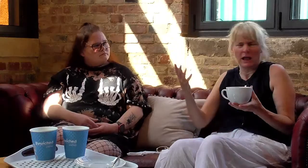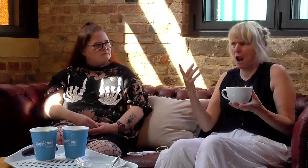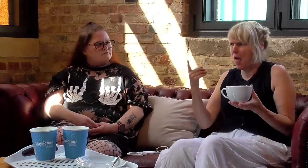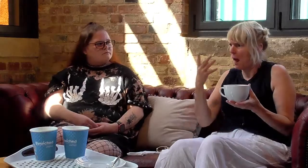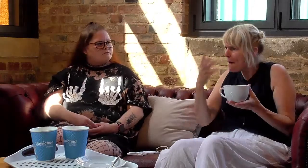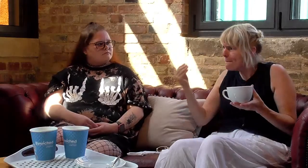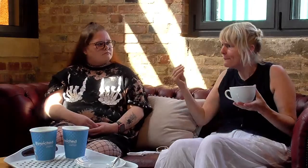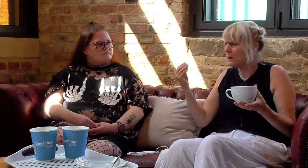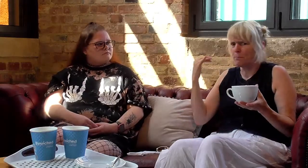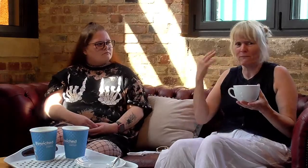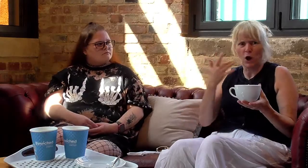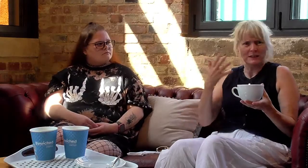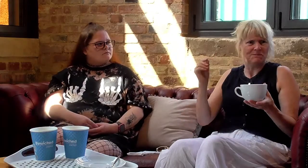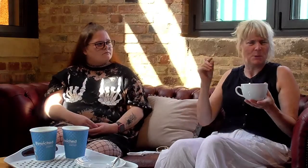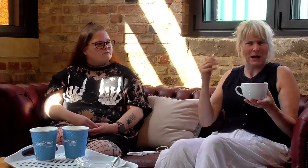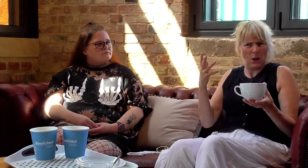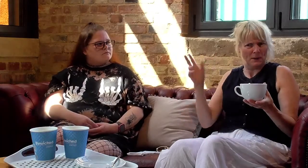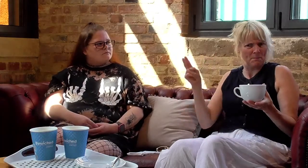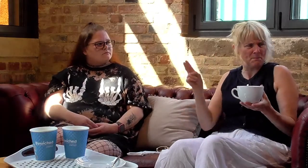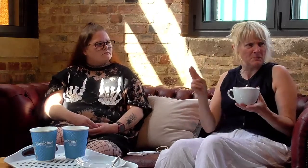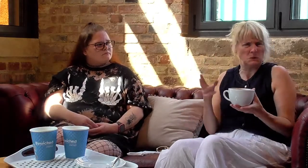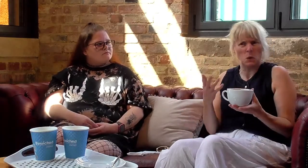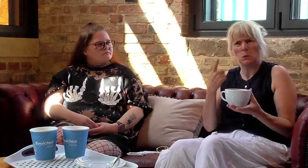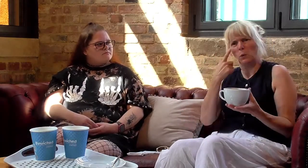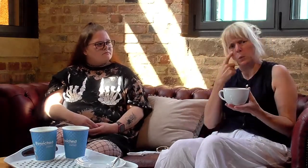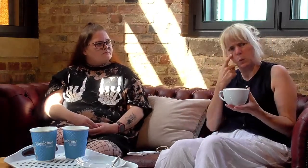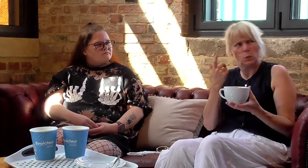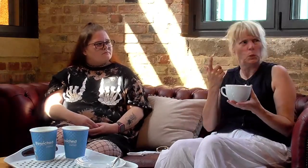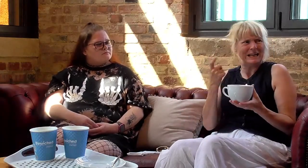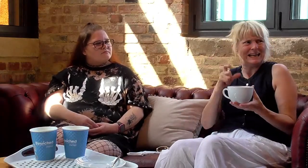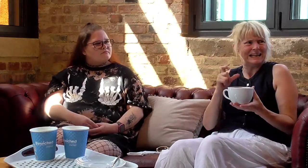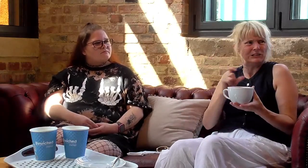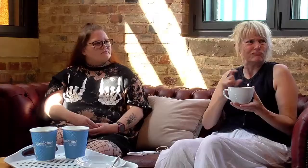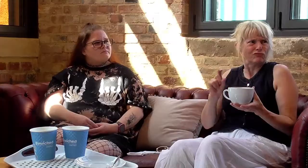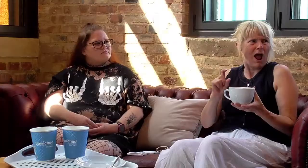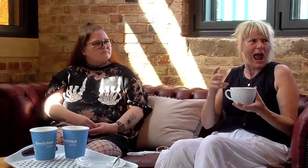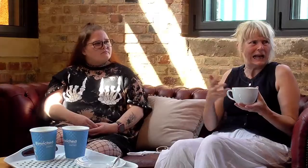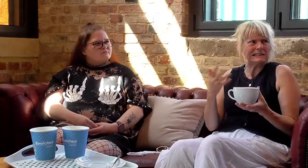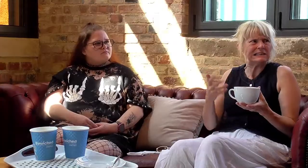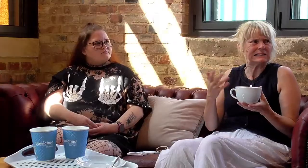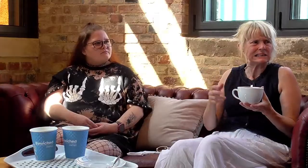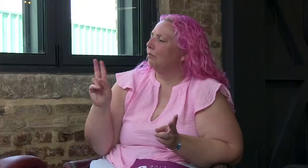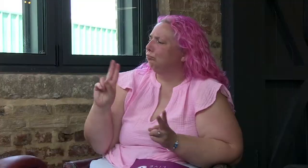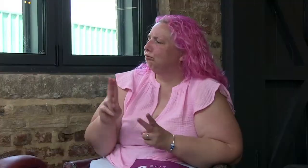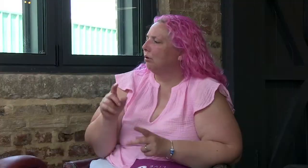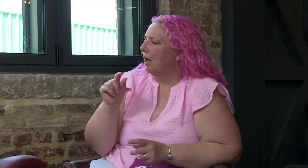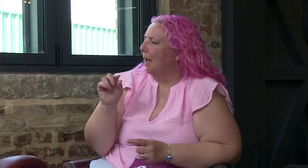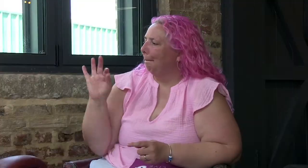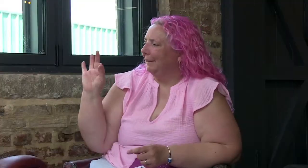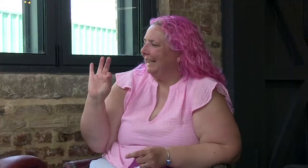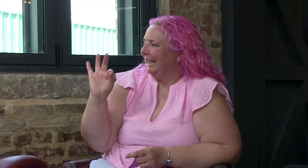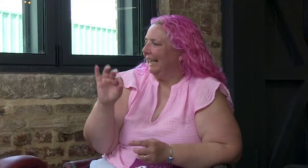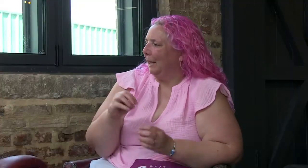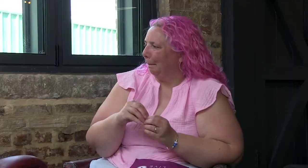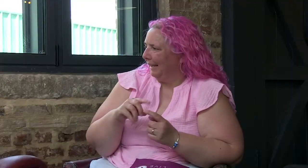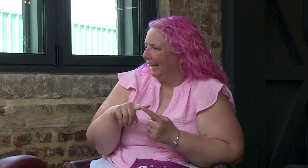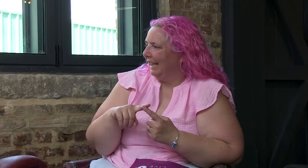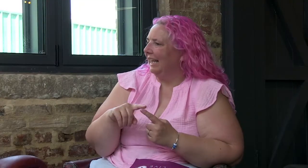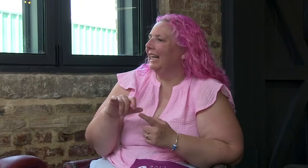that there's that many. And some may be disappearing, so it's something I'm thinking about again to try and look after. I think it's the